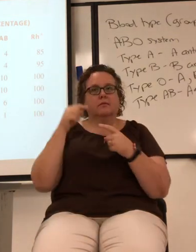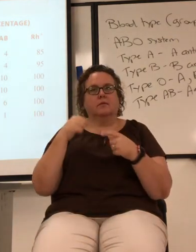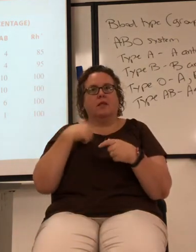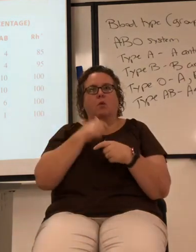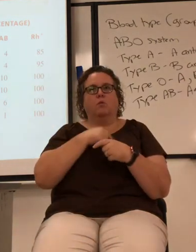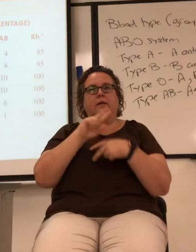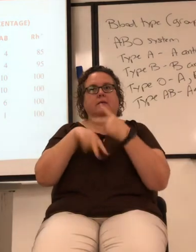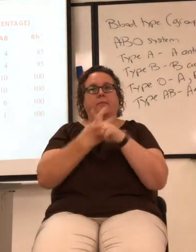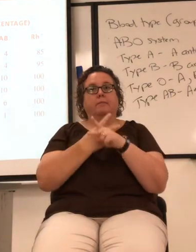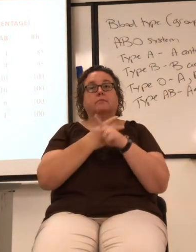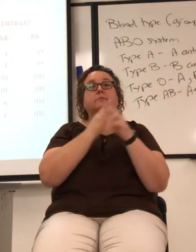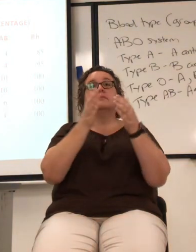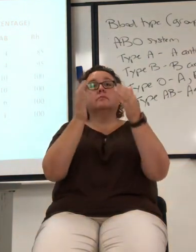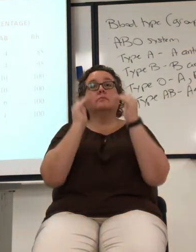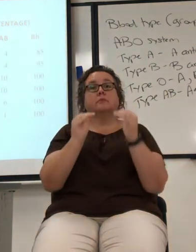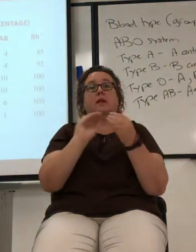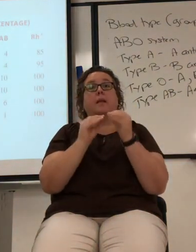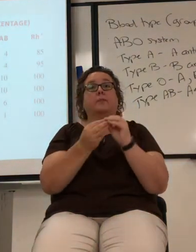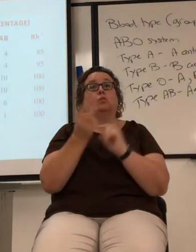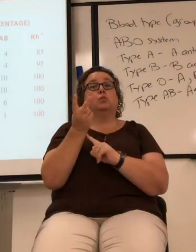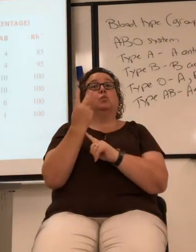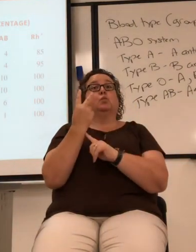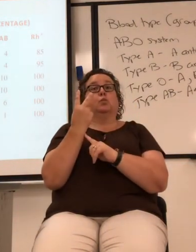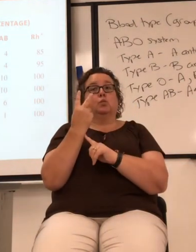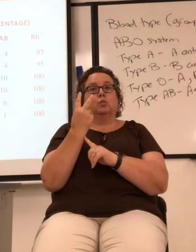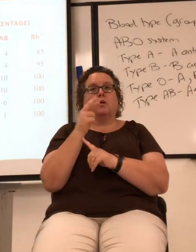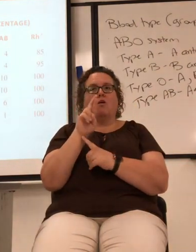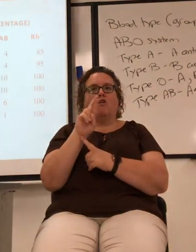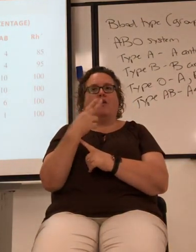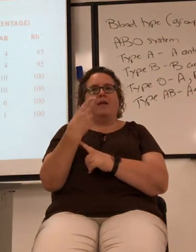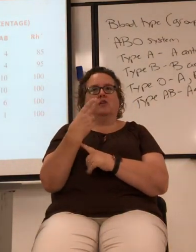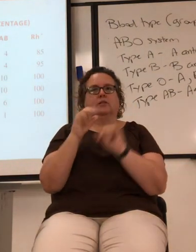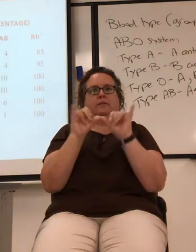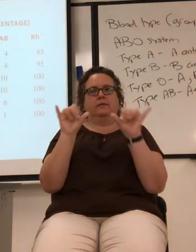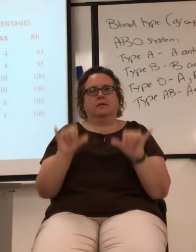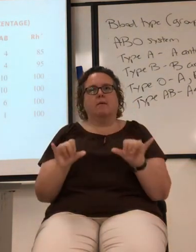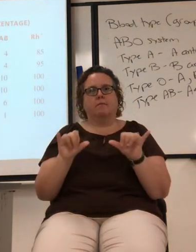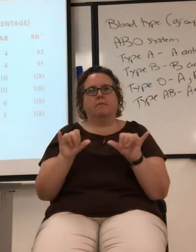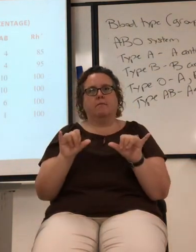type for. Number two is the RH system.